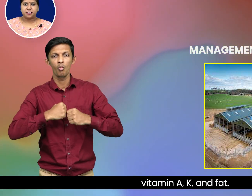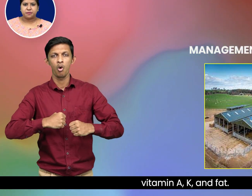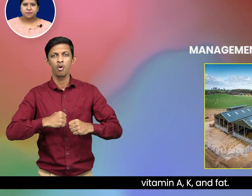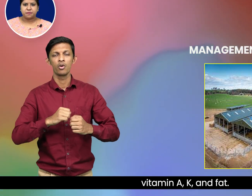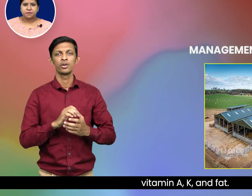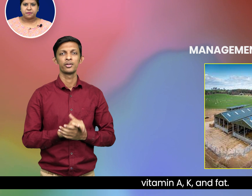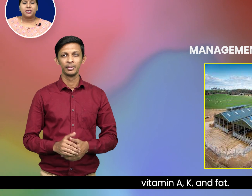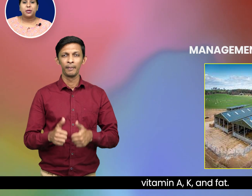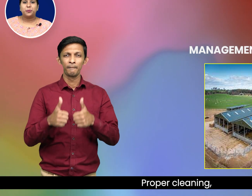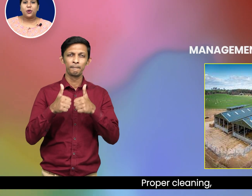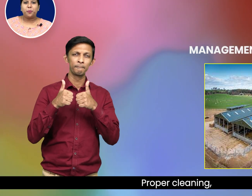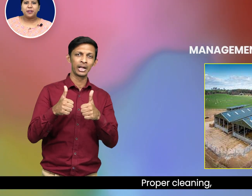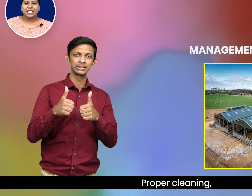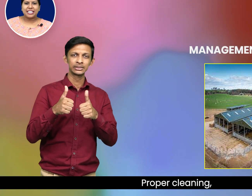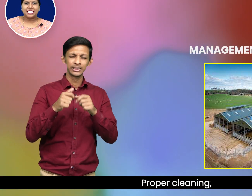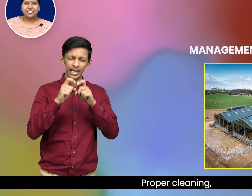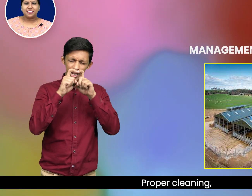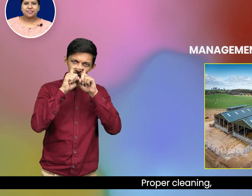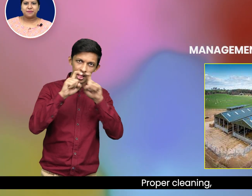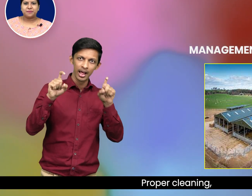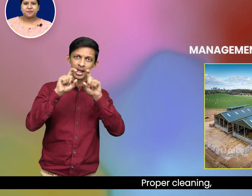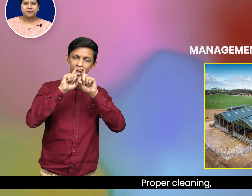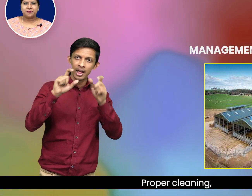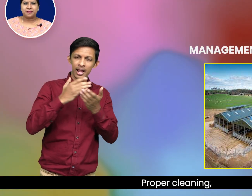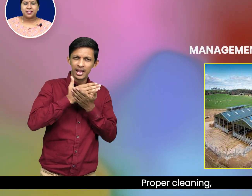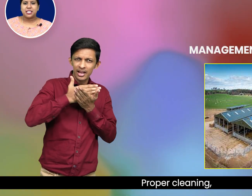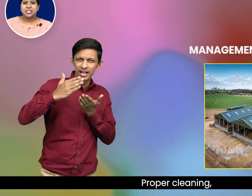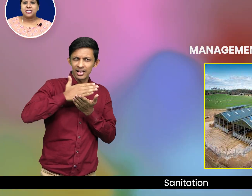fat. Proper cleaning,